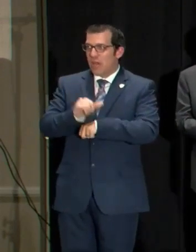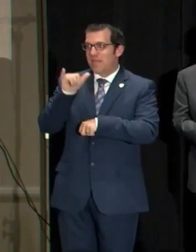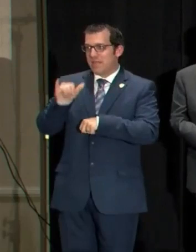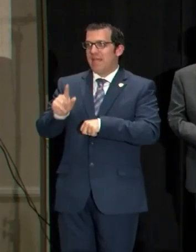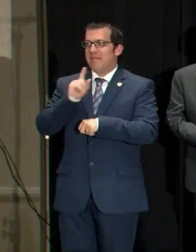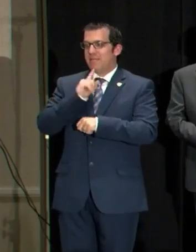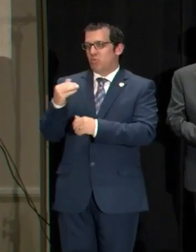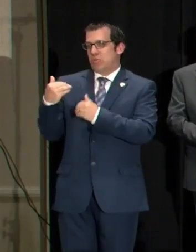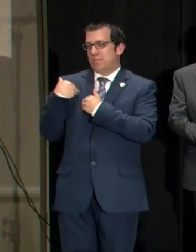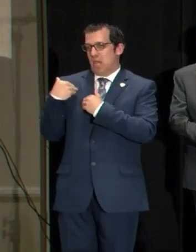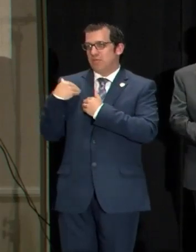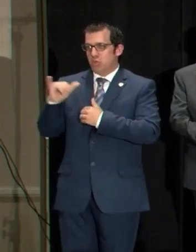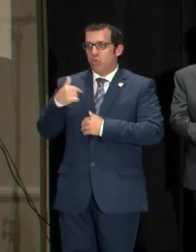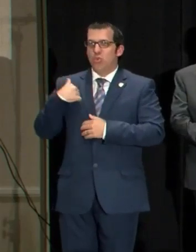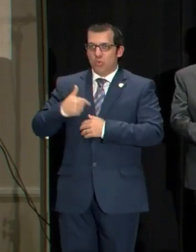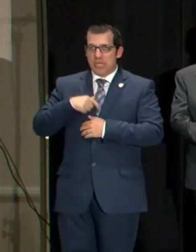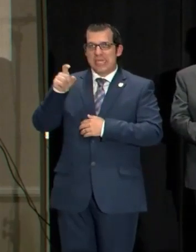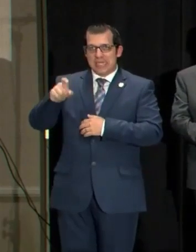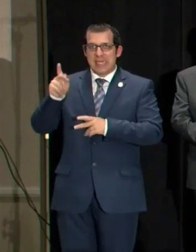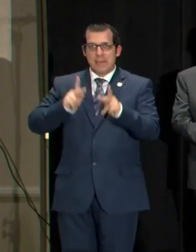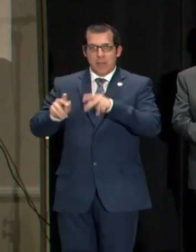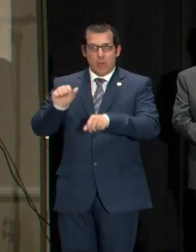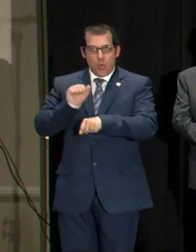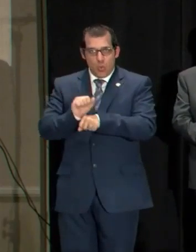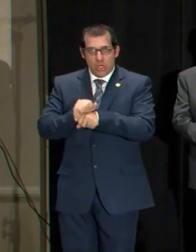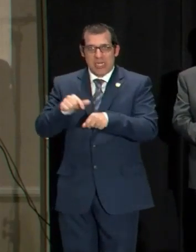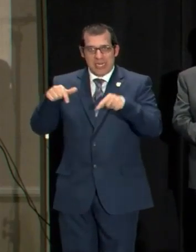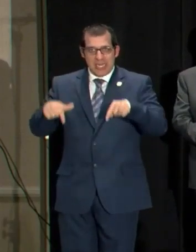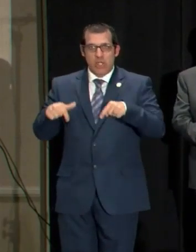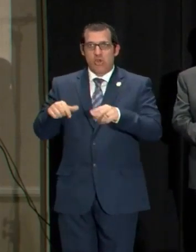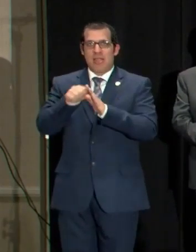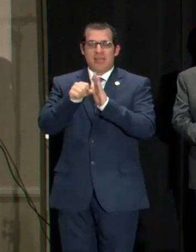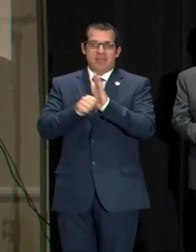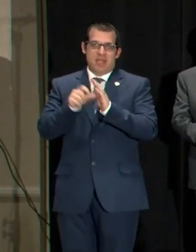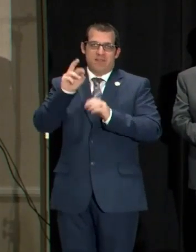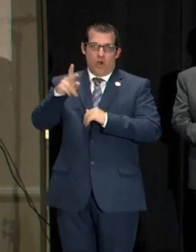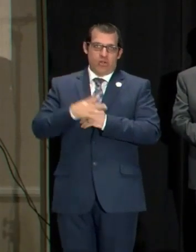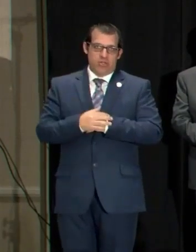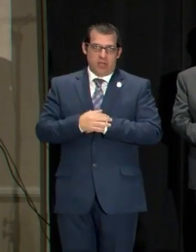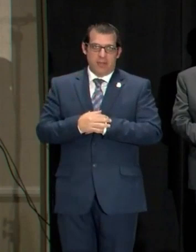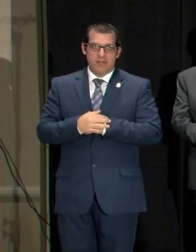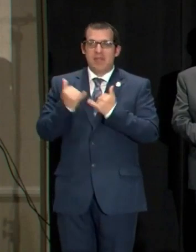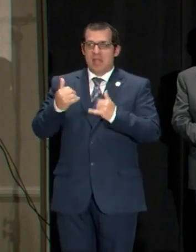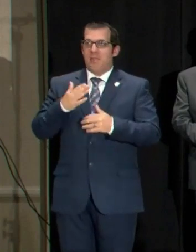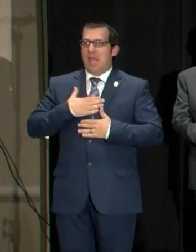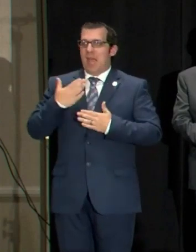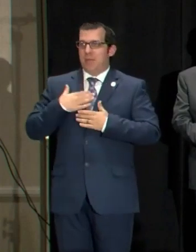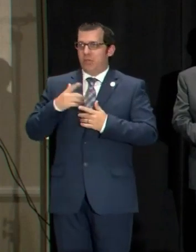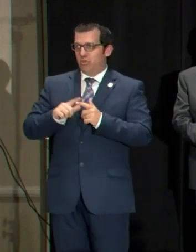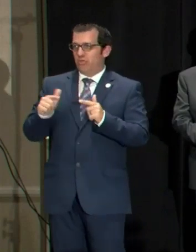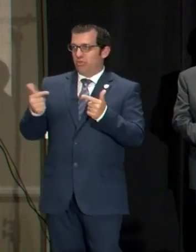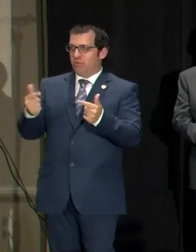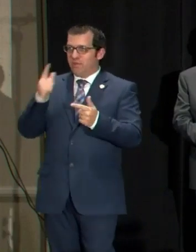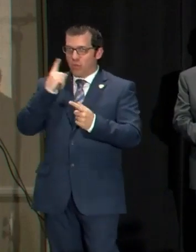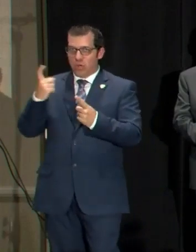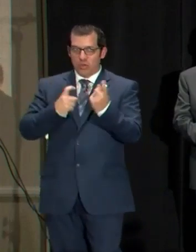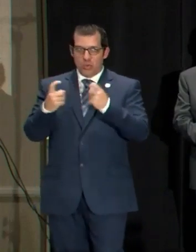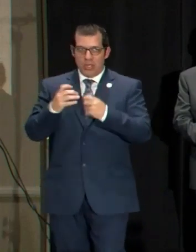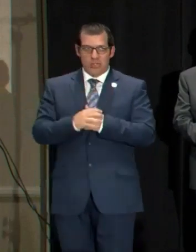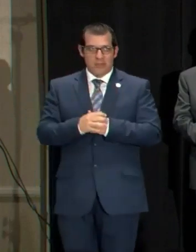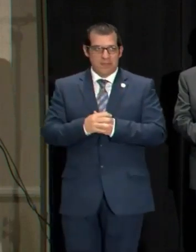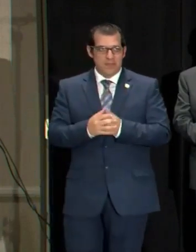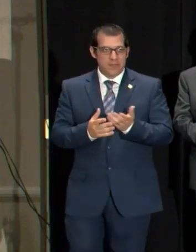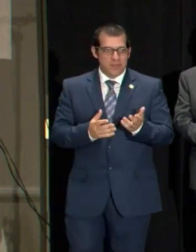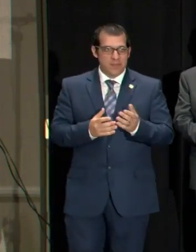is a responsibility as well. We need people working here in the state of Arkansas. With that, be happy to turn it over for questions. Yes,